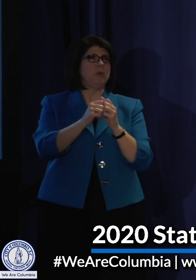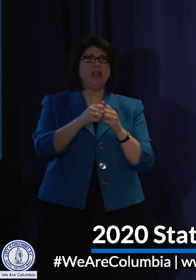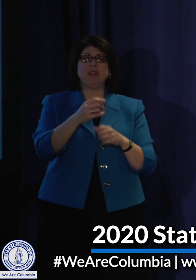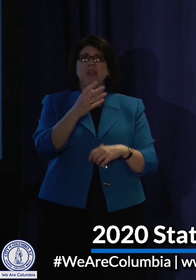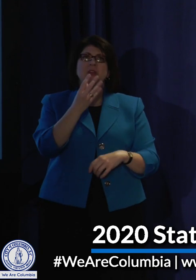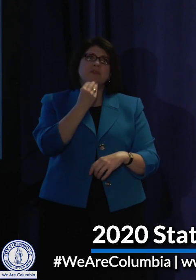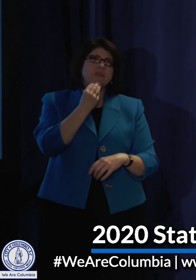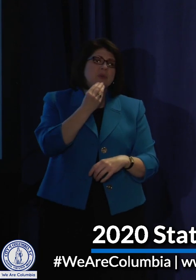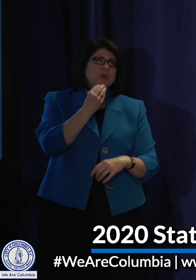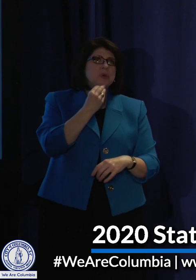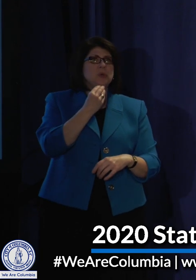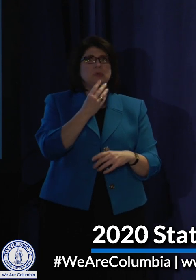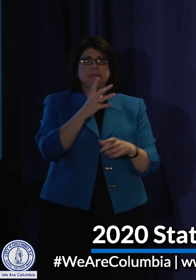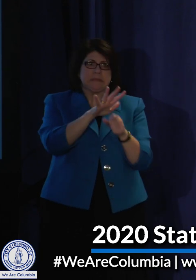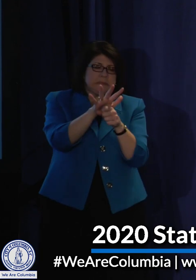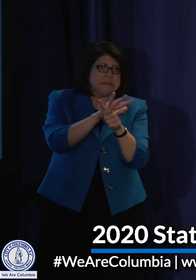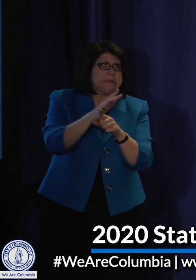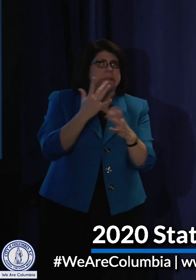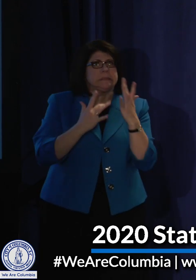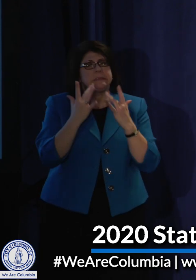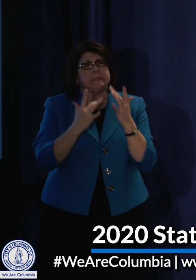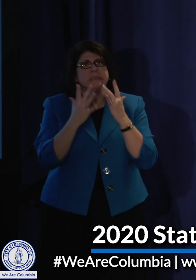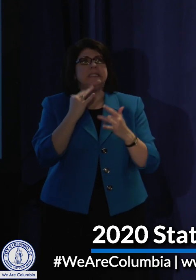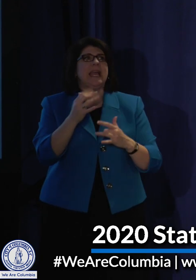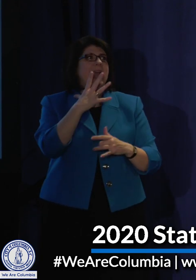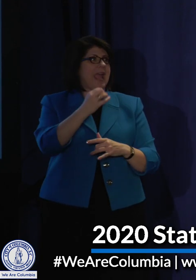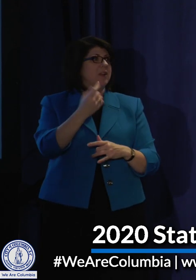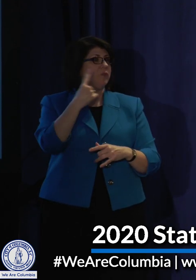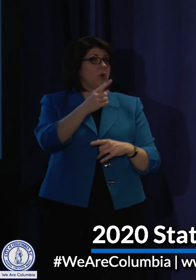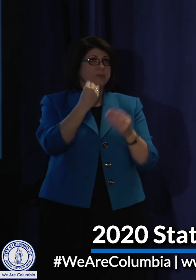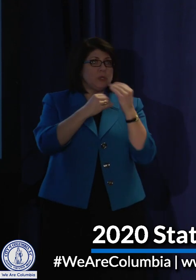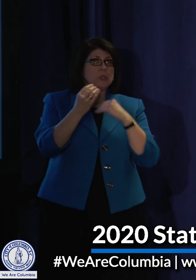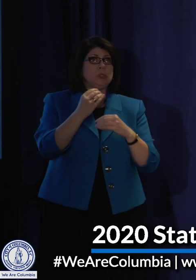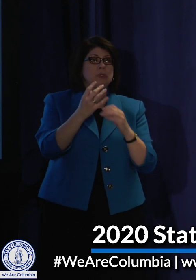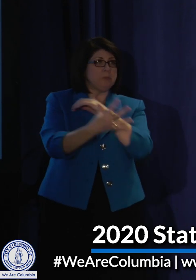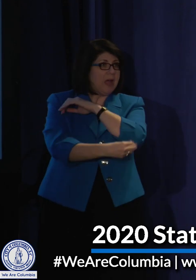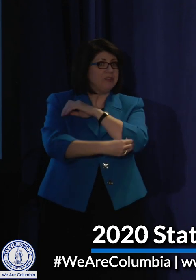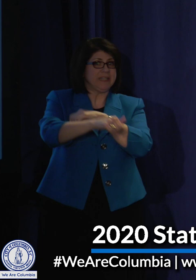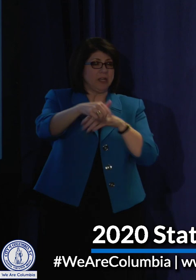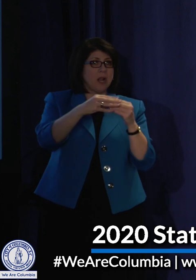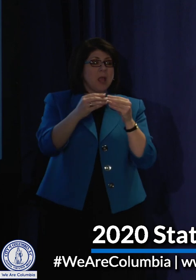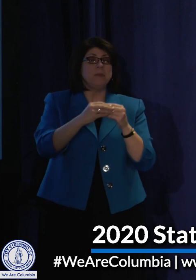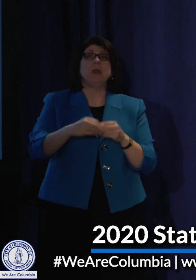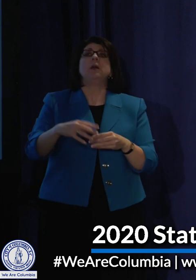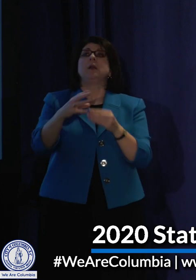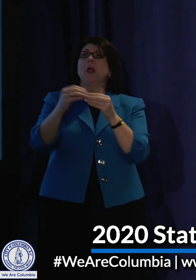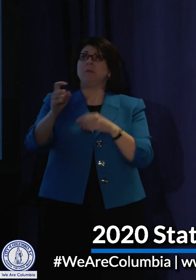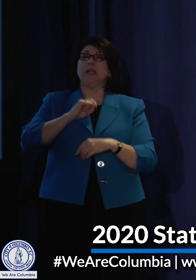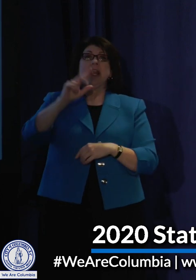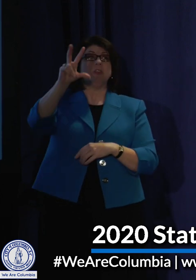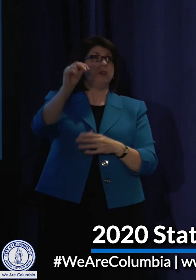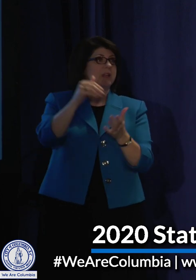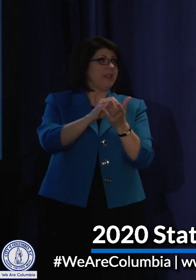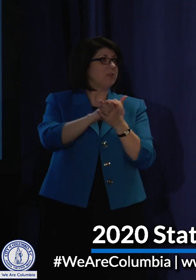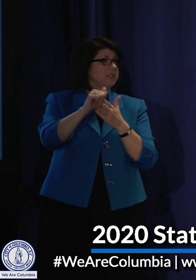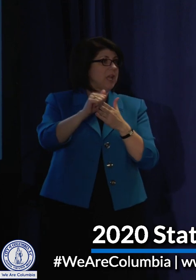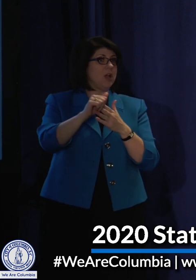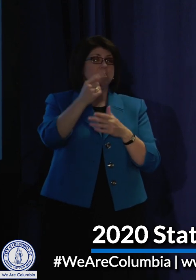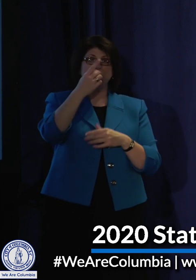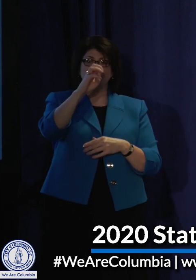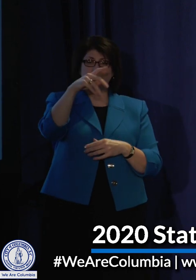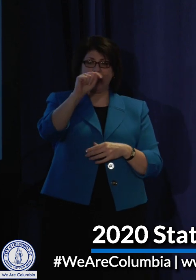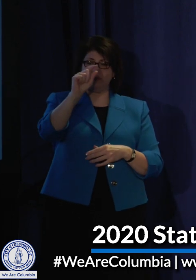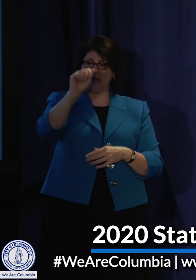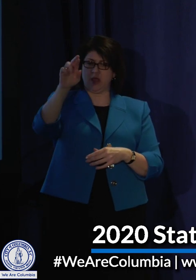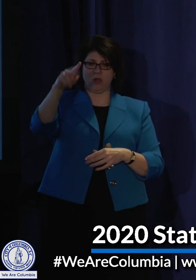deserts and food insecurity here in the Midlands. Columbia was awarded a $30,000 grant by the AARP as part of the